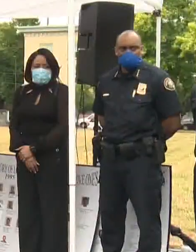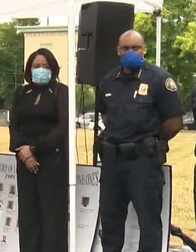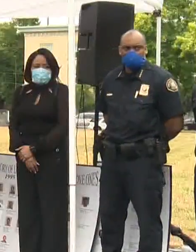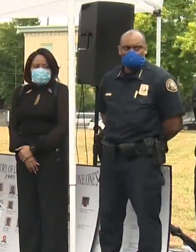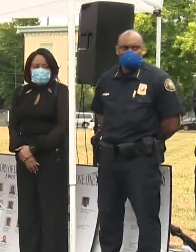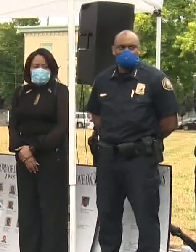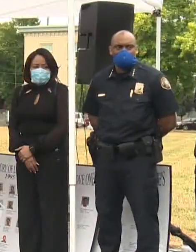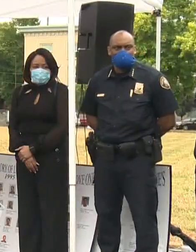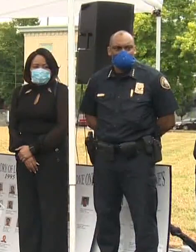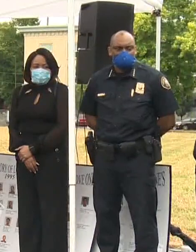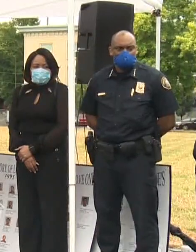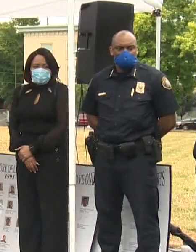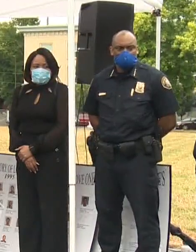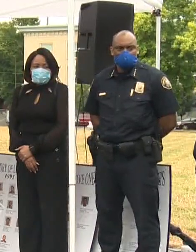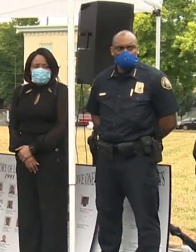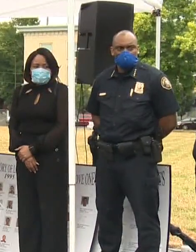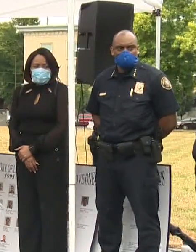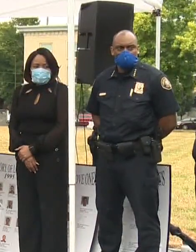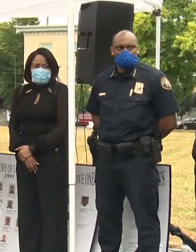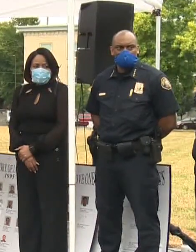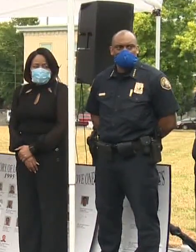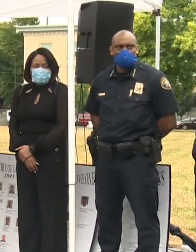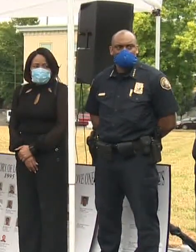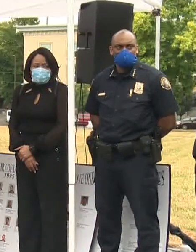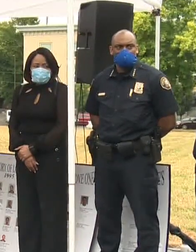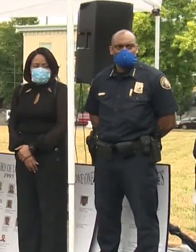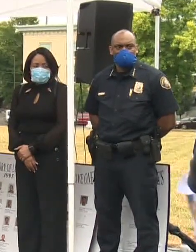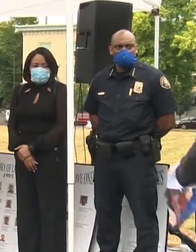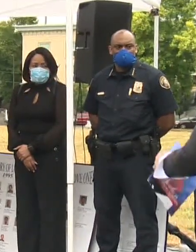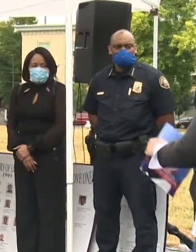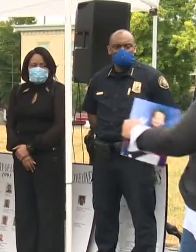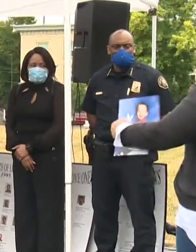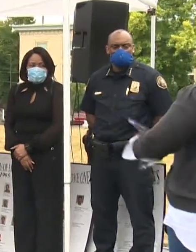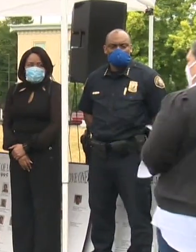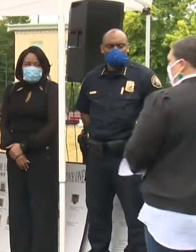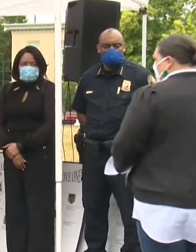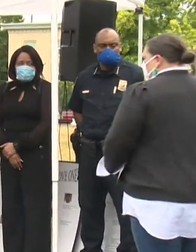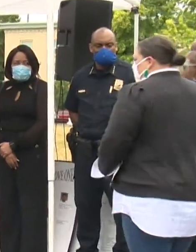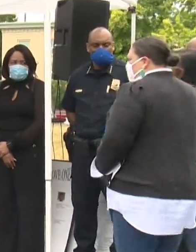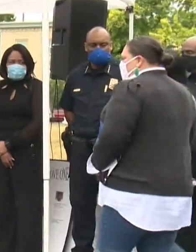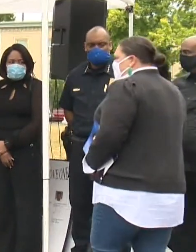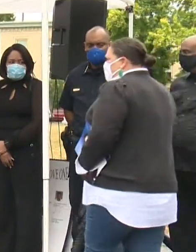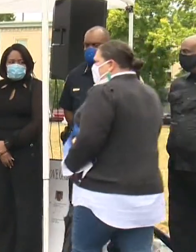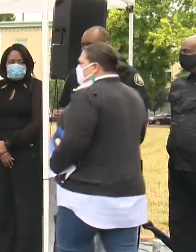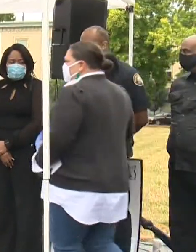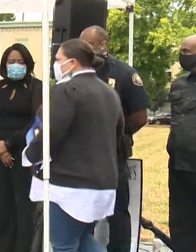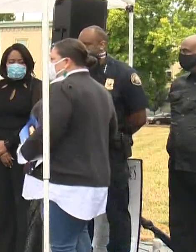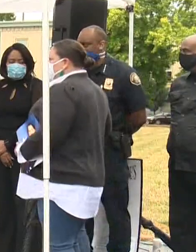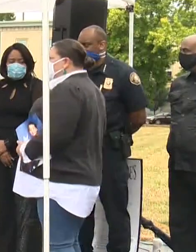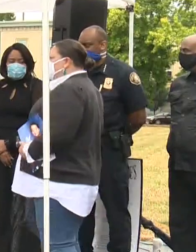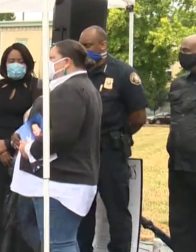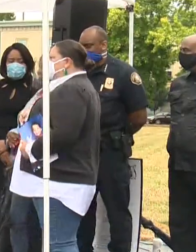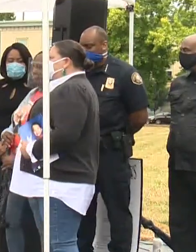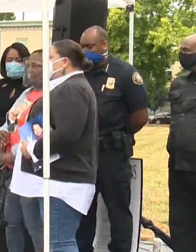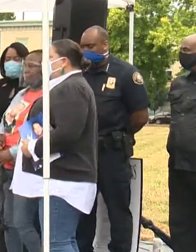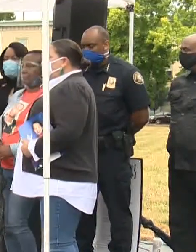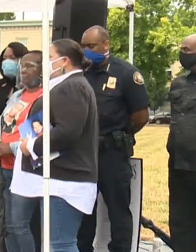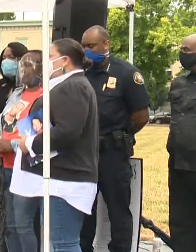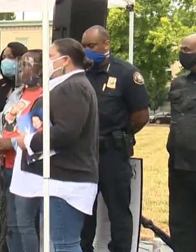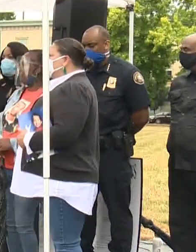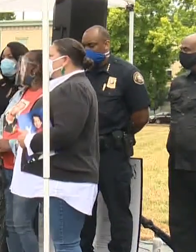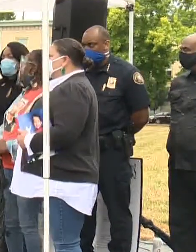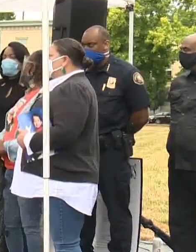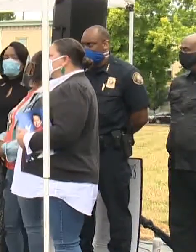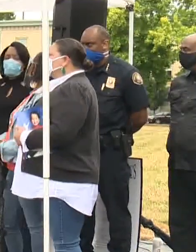First at five, a call for action against shootings from members of the greater Portland area black community, and the call is